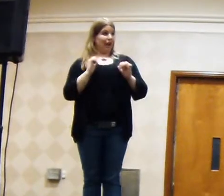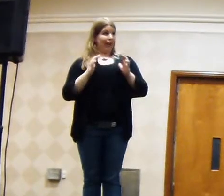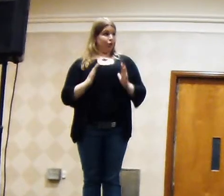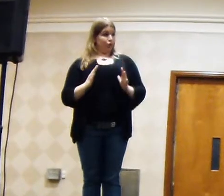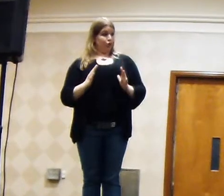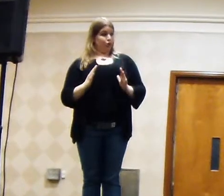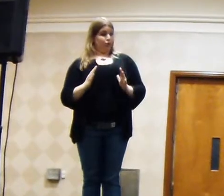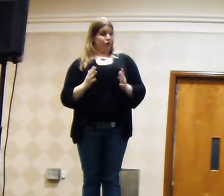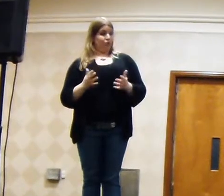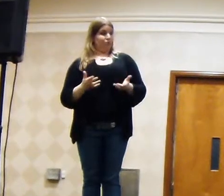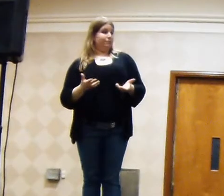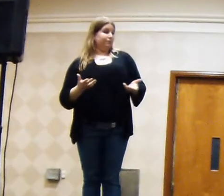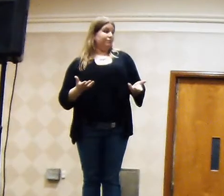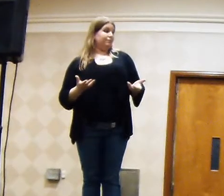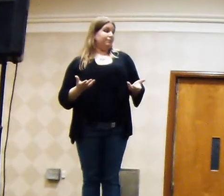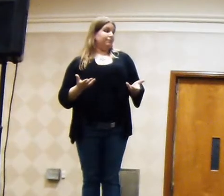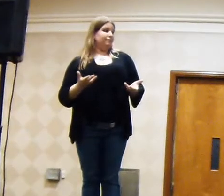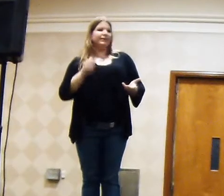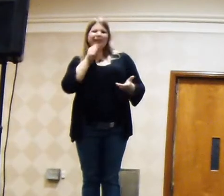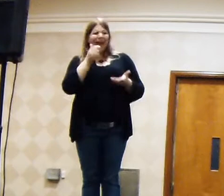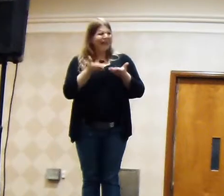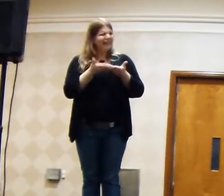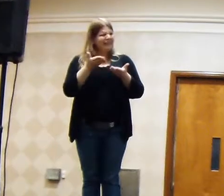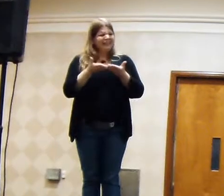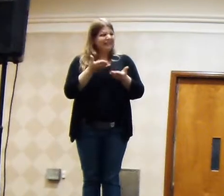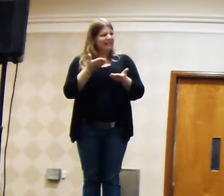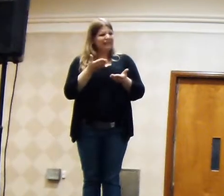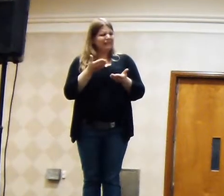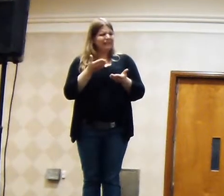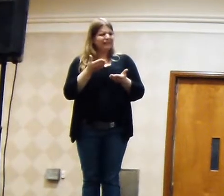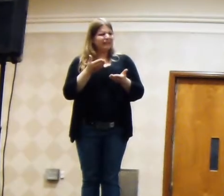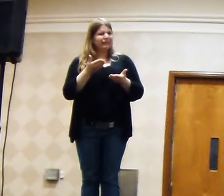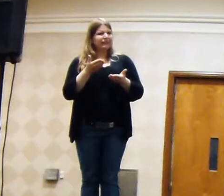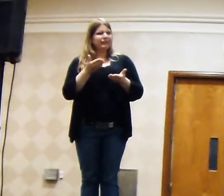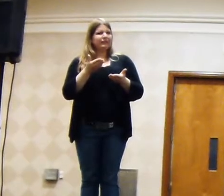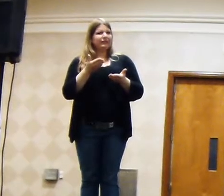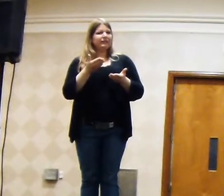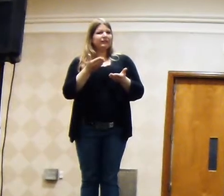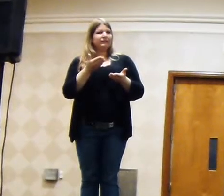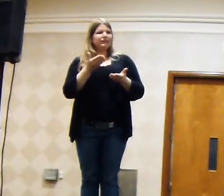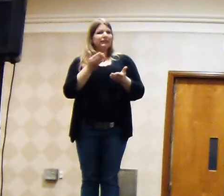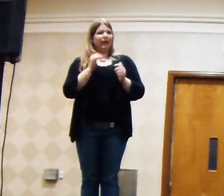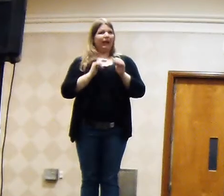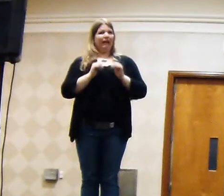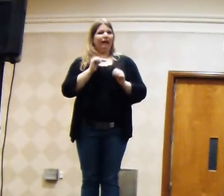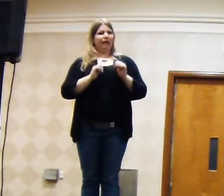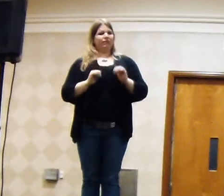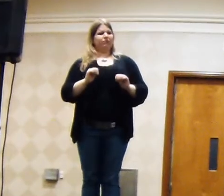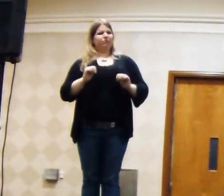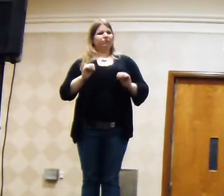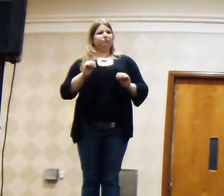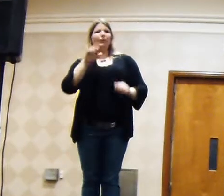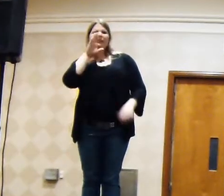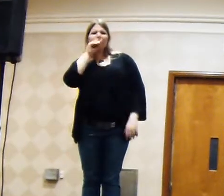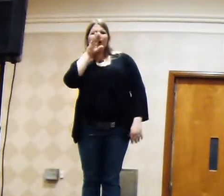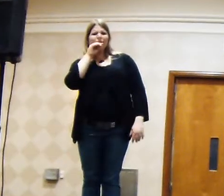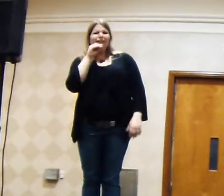Because that's not an easy challenge to be, you know, acting opposite a duck.